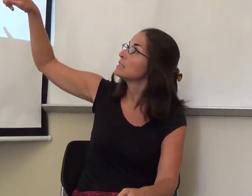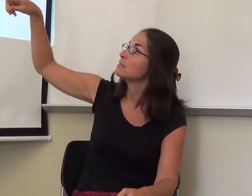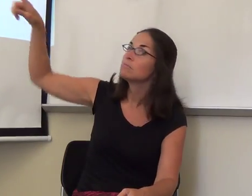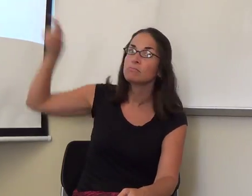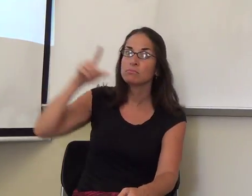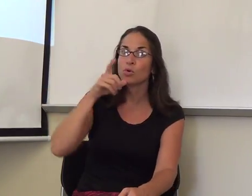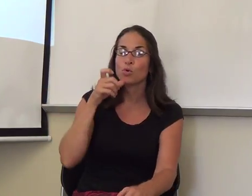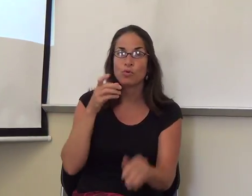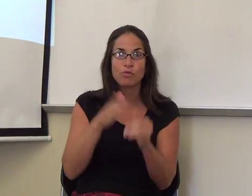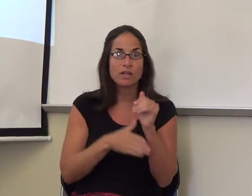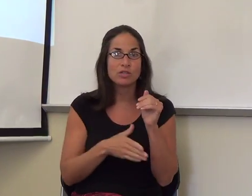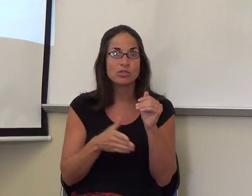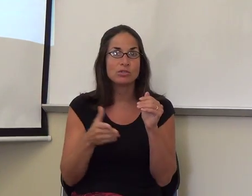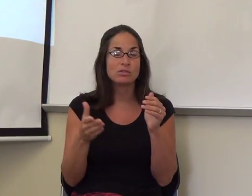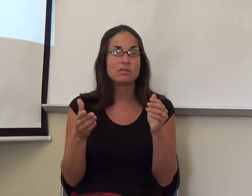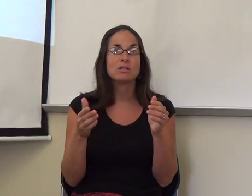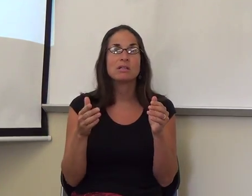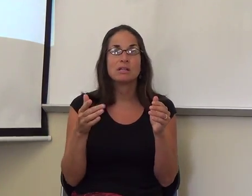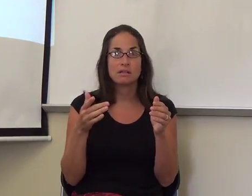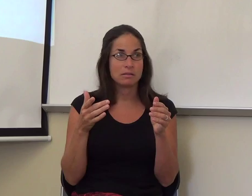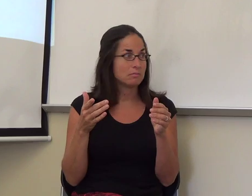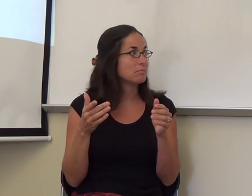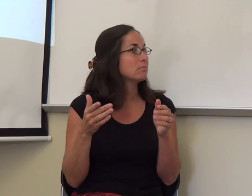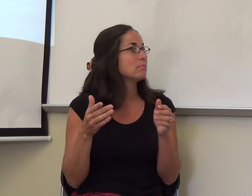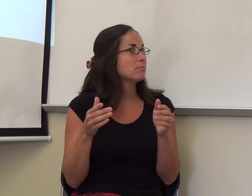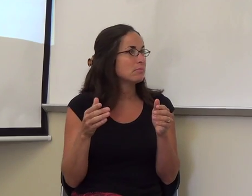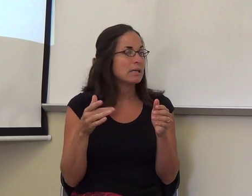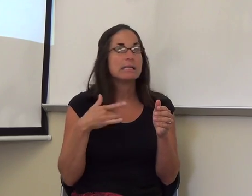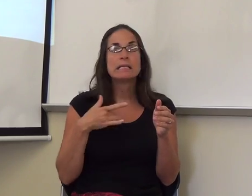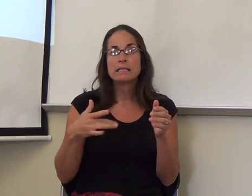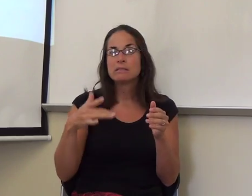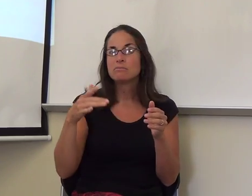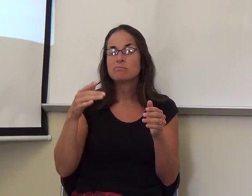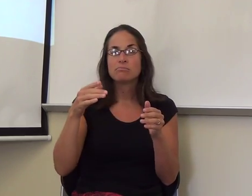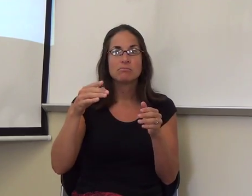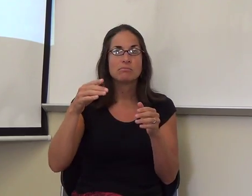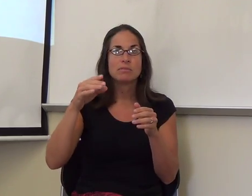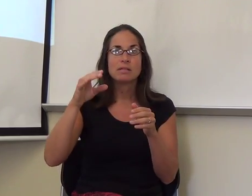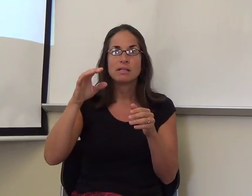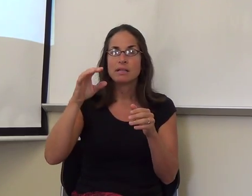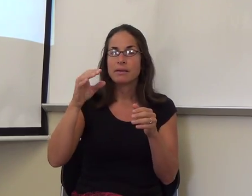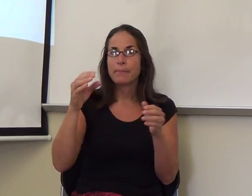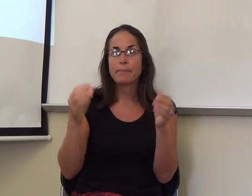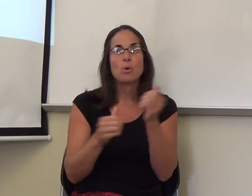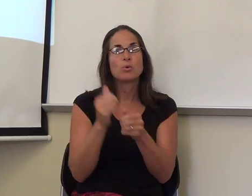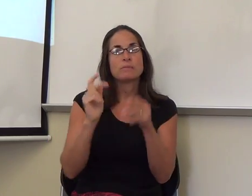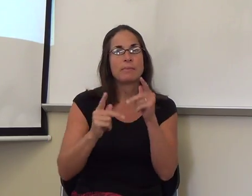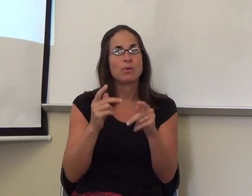about 90% of the people That was didn't do easy the third enough, I part. did it. Okay, was it? Okay, Yeah, I good. think it was. Okay.